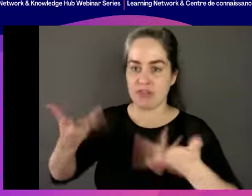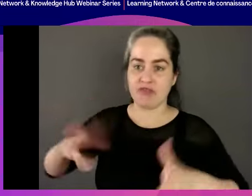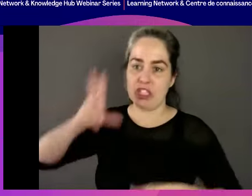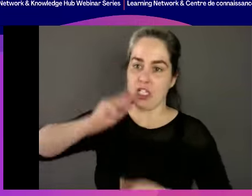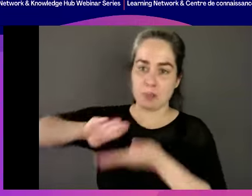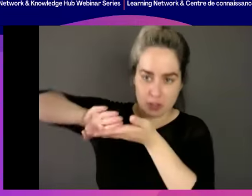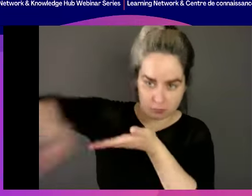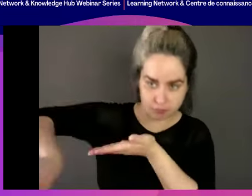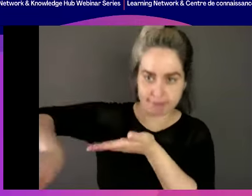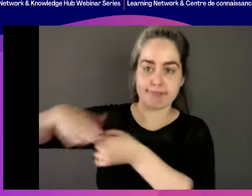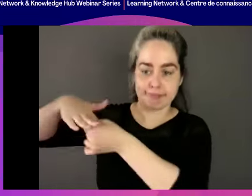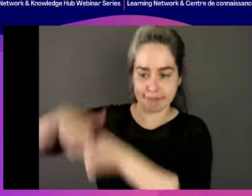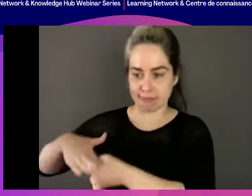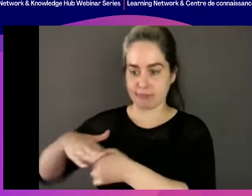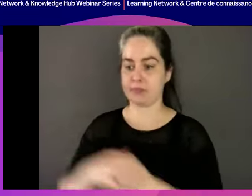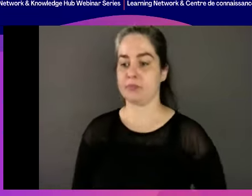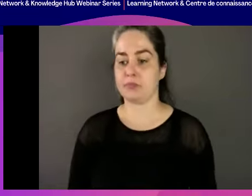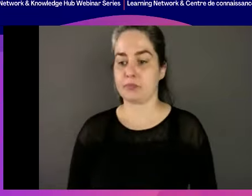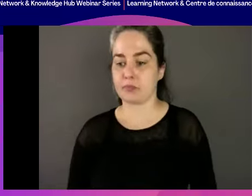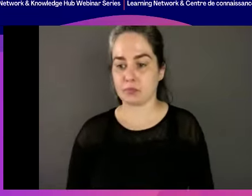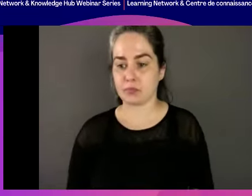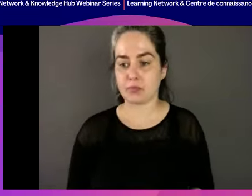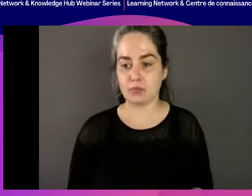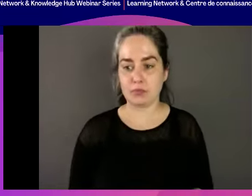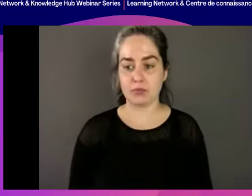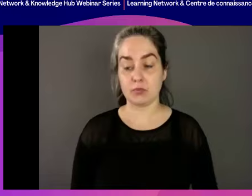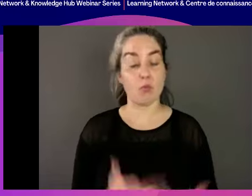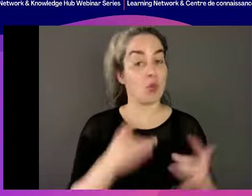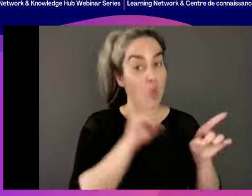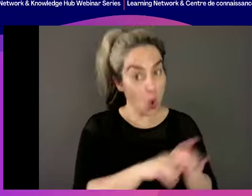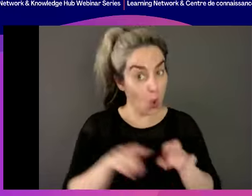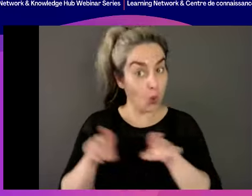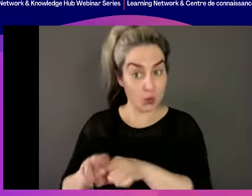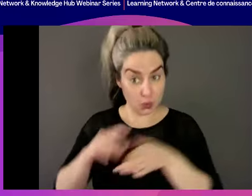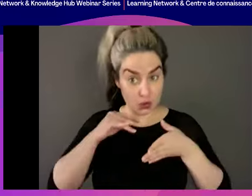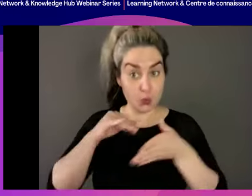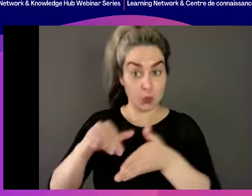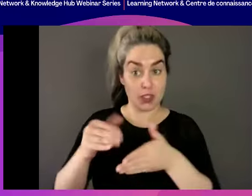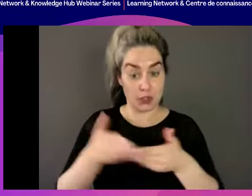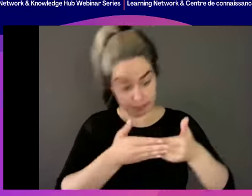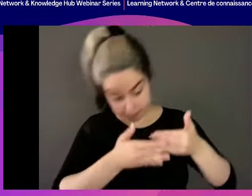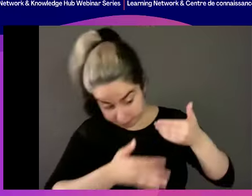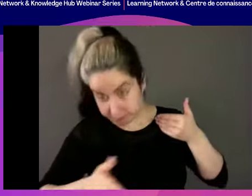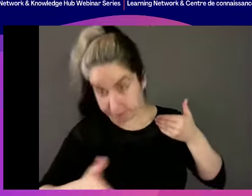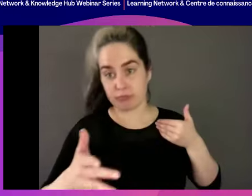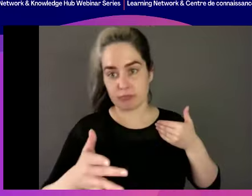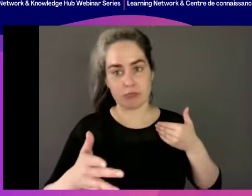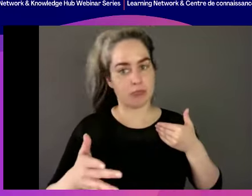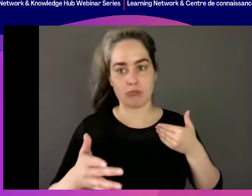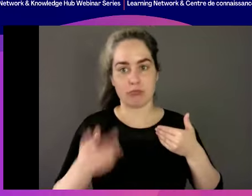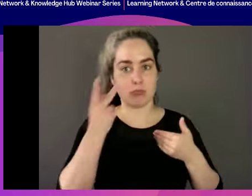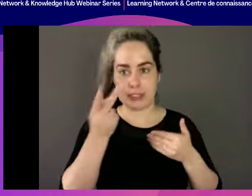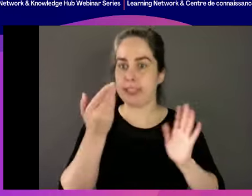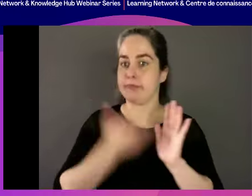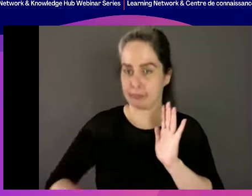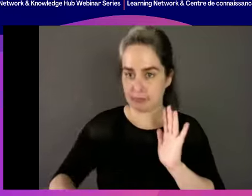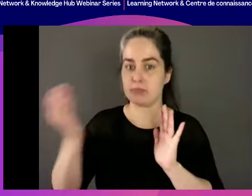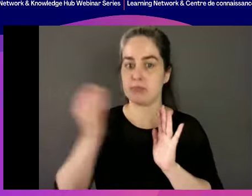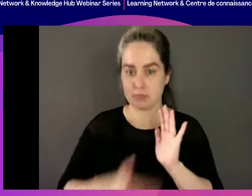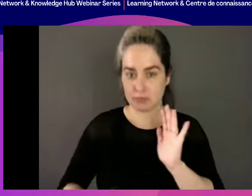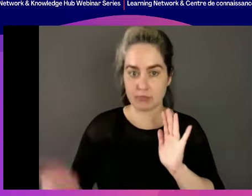And also the research in this study and since then has consistently shown how ACEs are